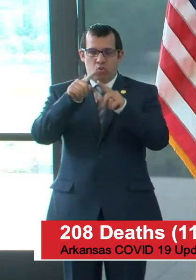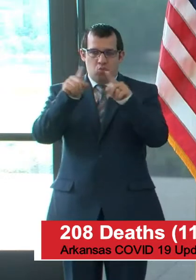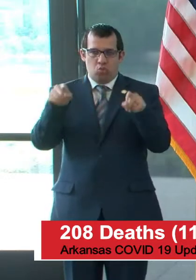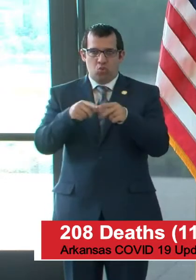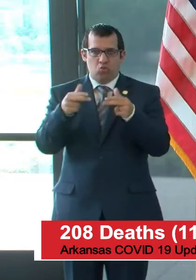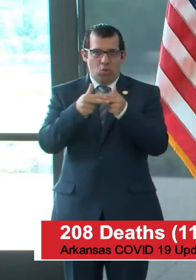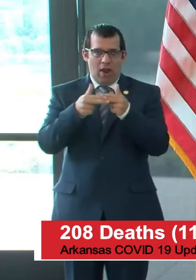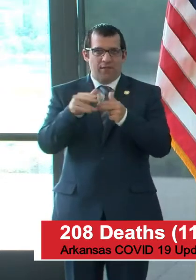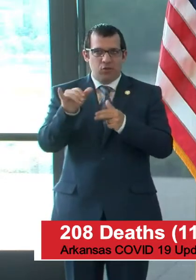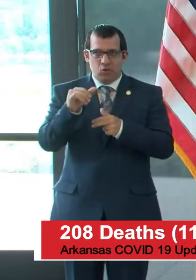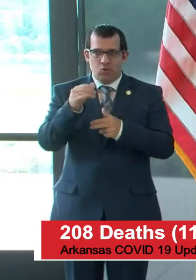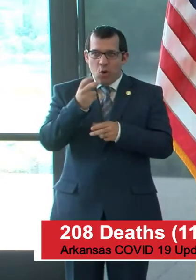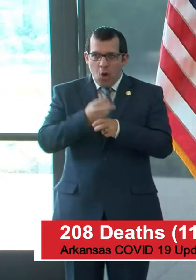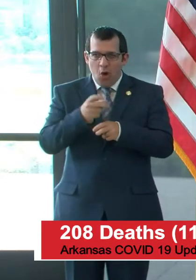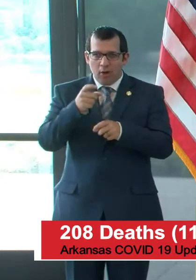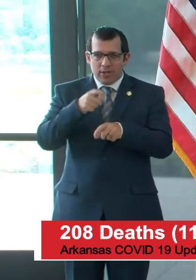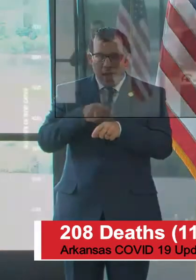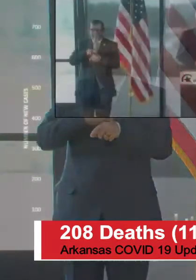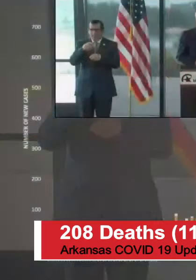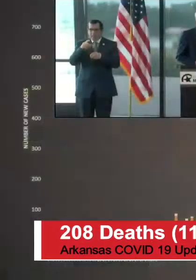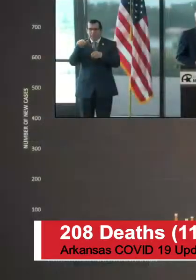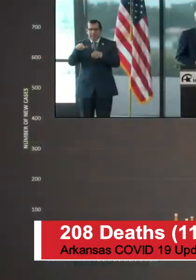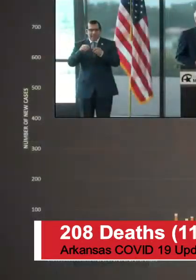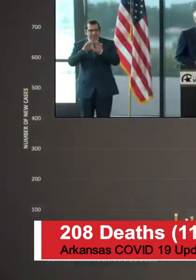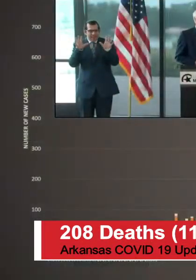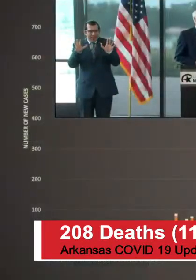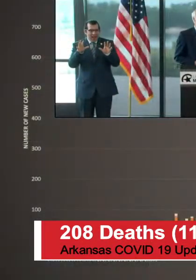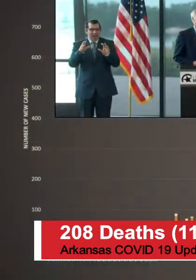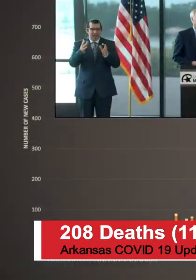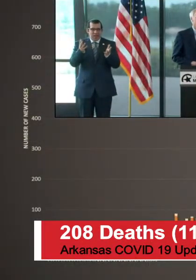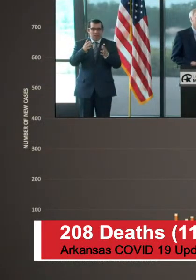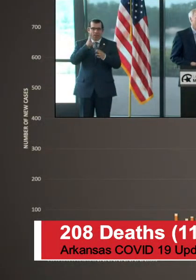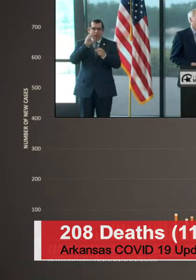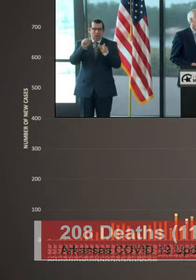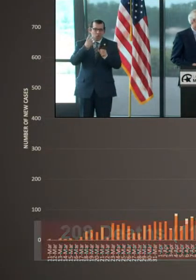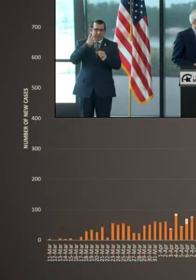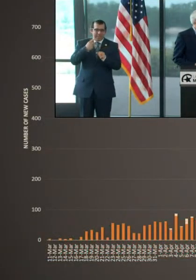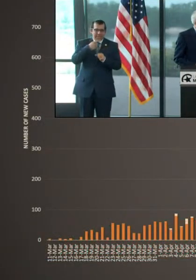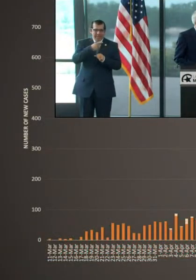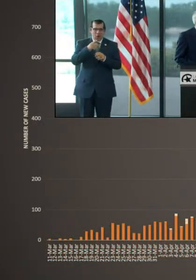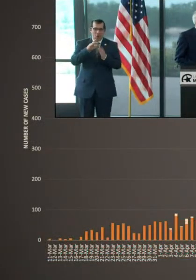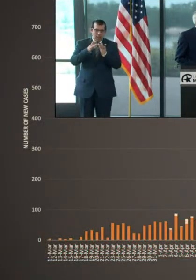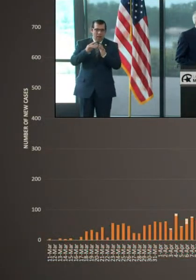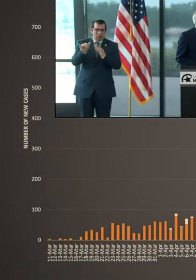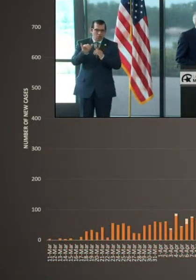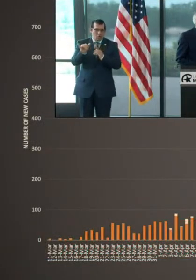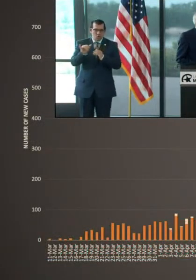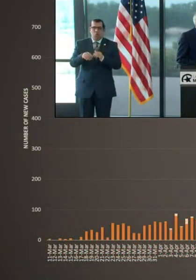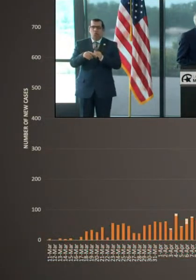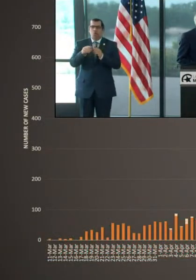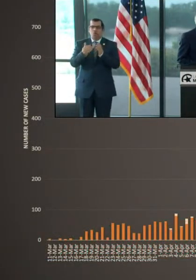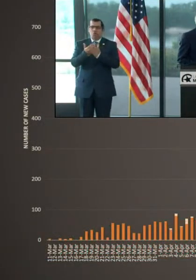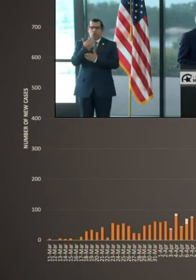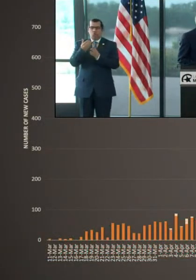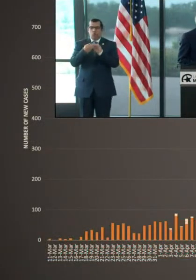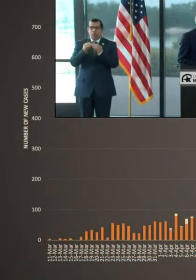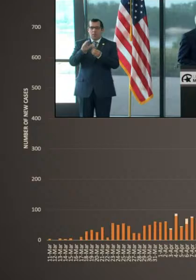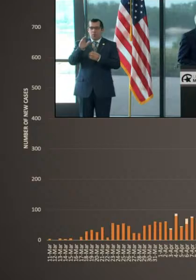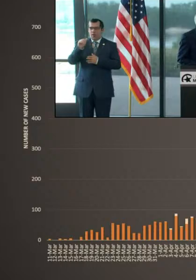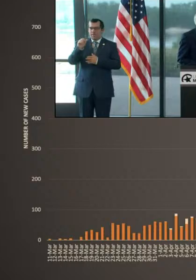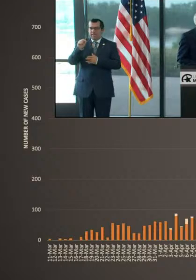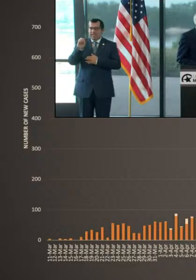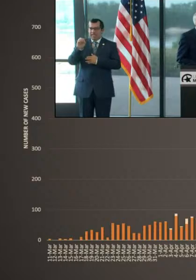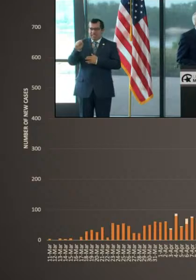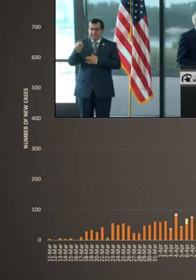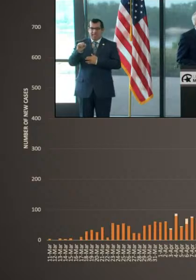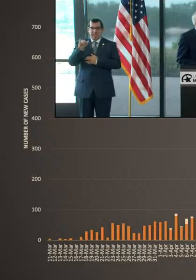I know you all have a hard time in this lighted facility, but they'll be able to see this online. The new number of cases, and